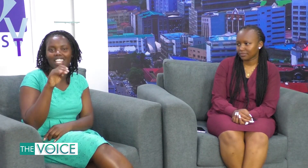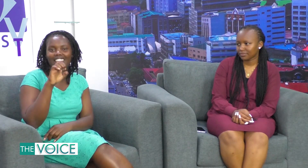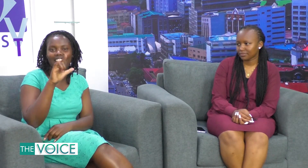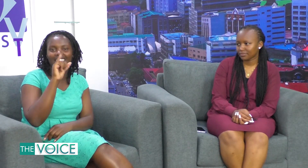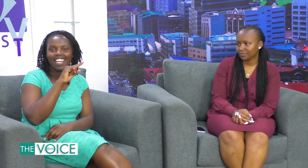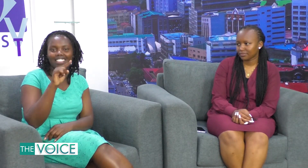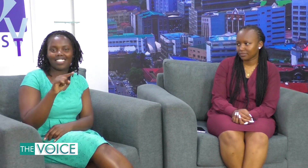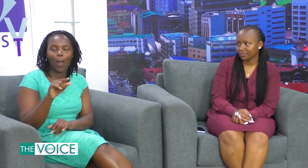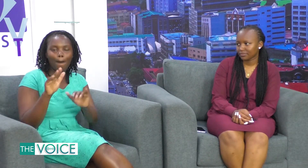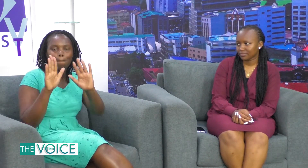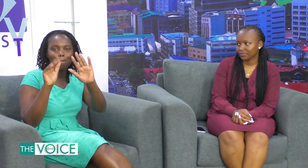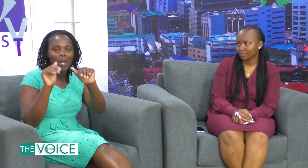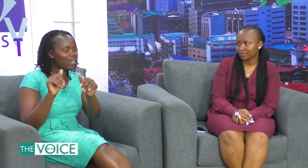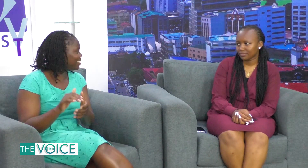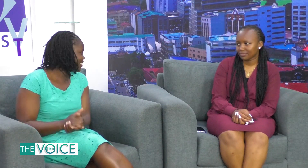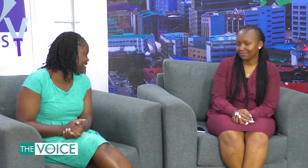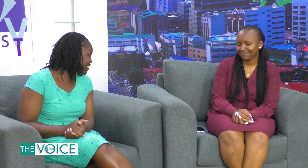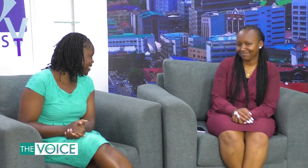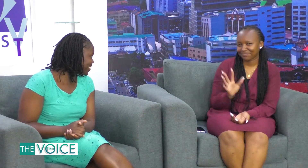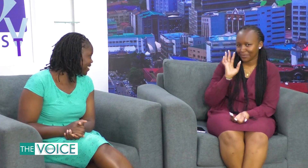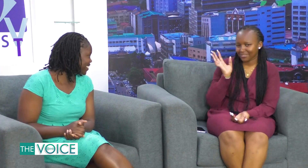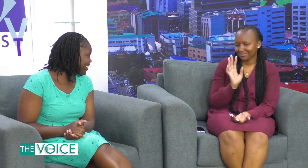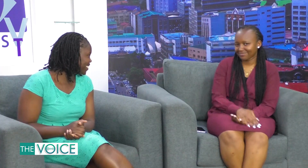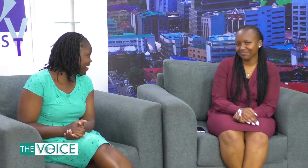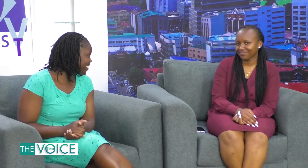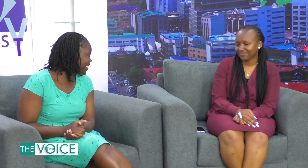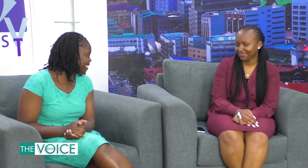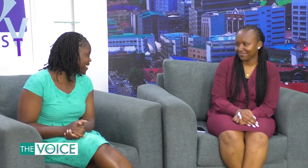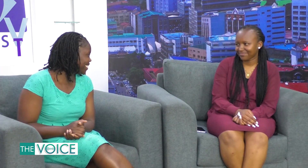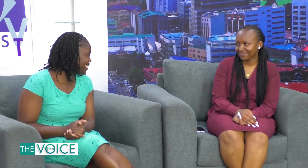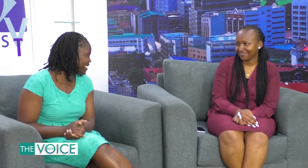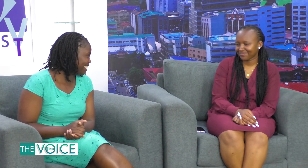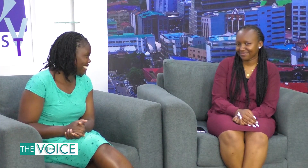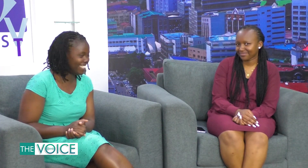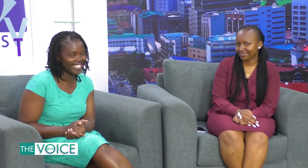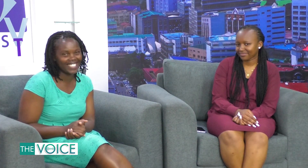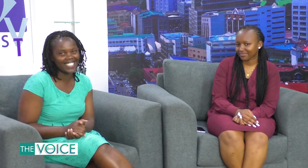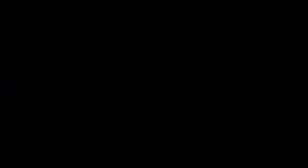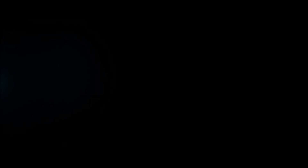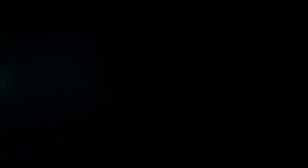your host, Videliz Njoki, and that is all for us. Goodbye. Bye.